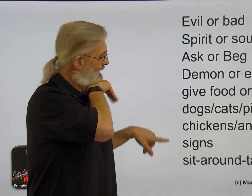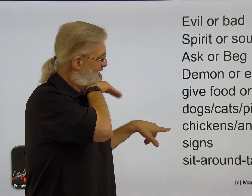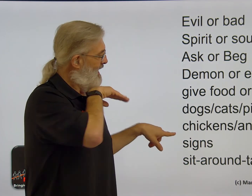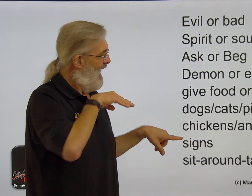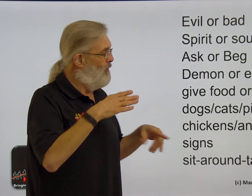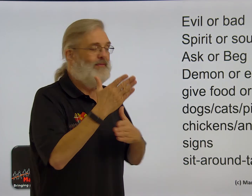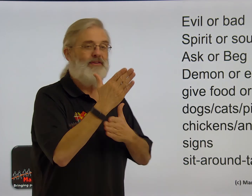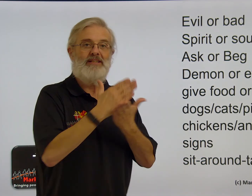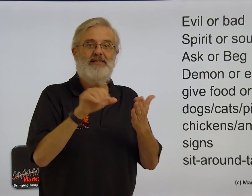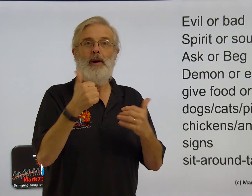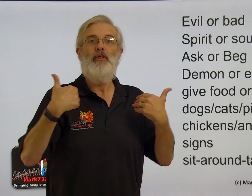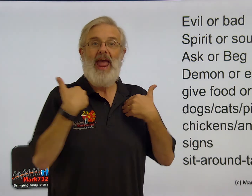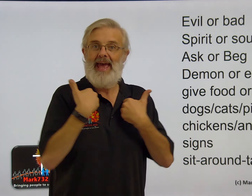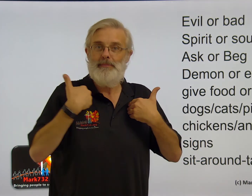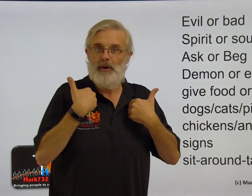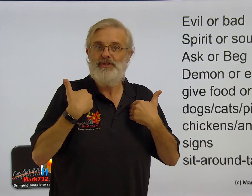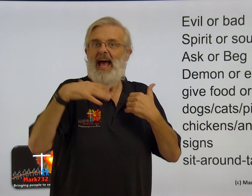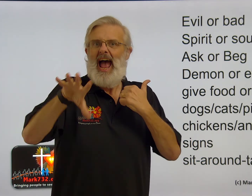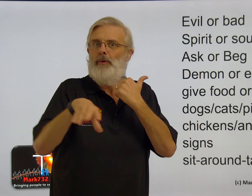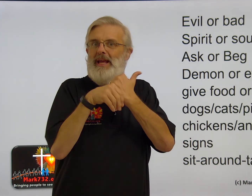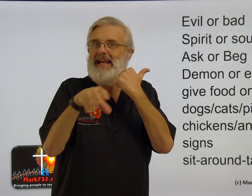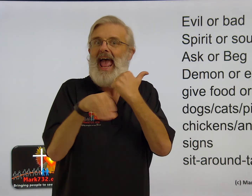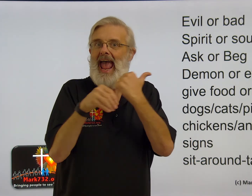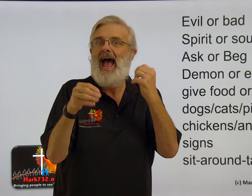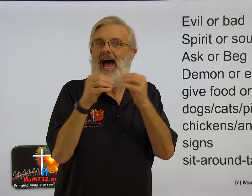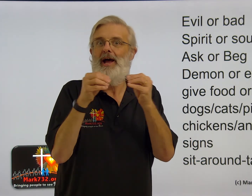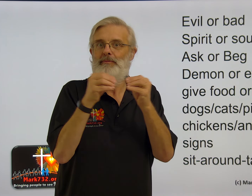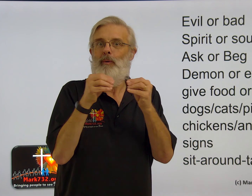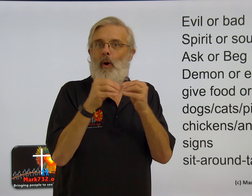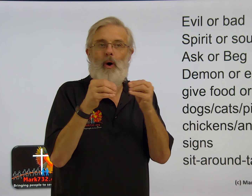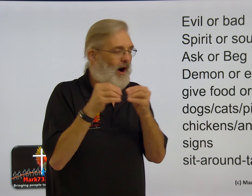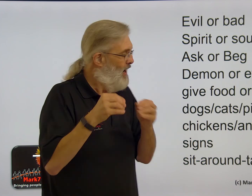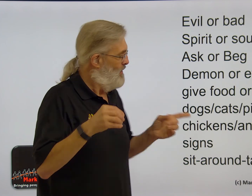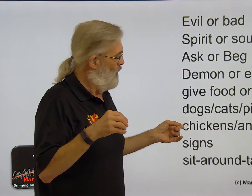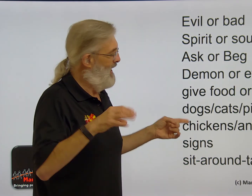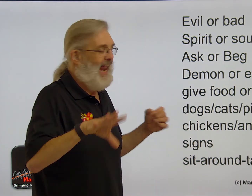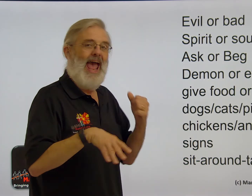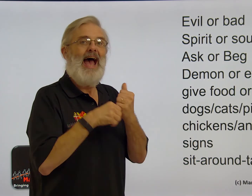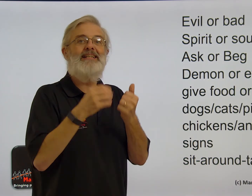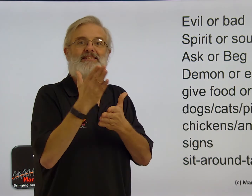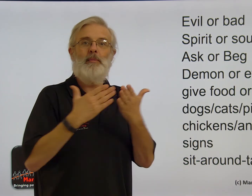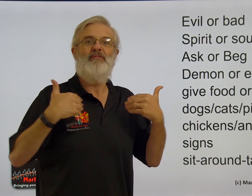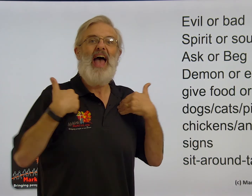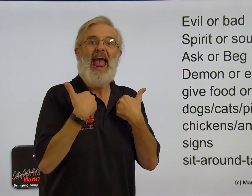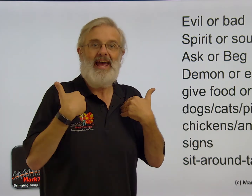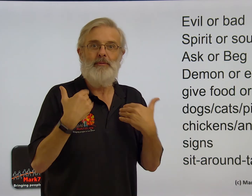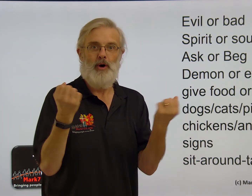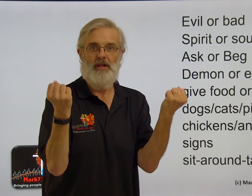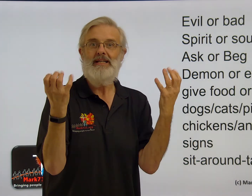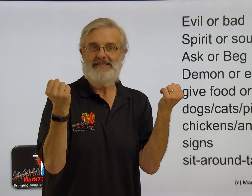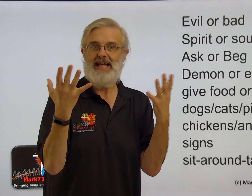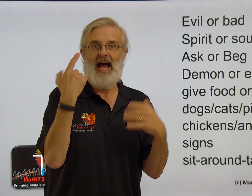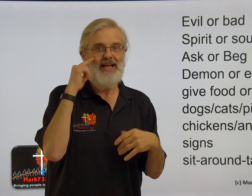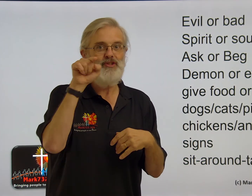and we've done some other animals and we can add more so we can add some of the animal signs for